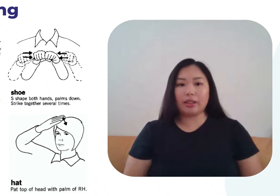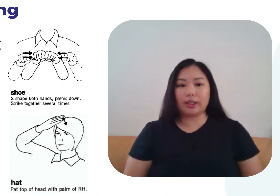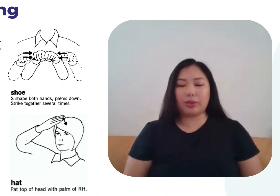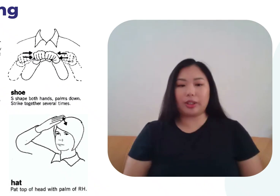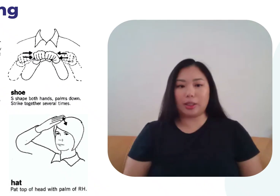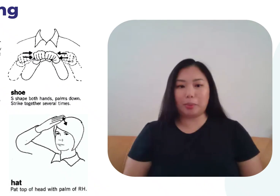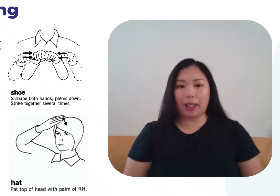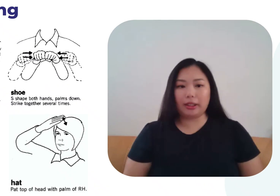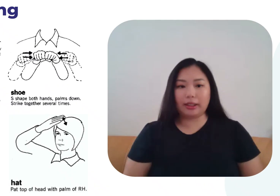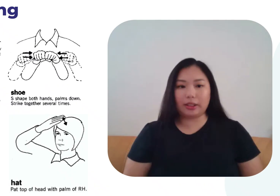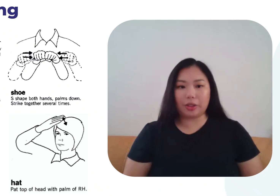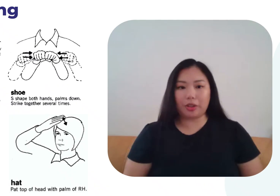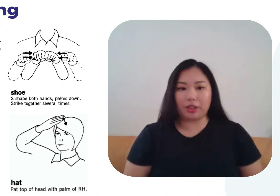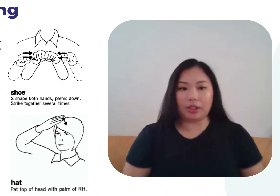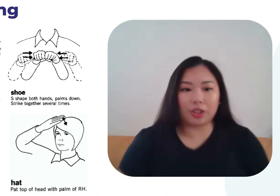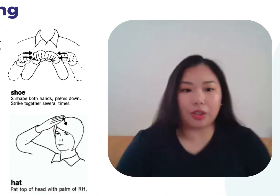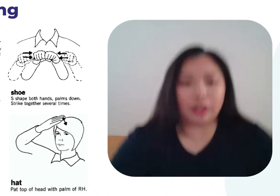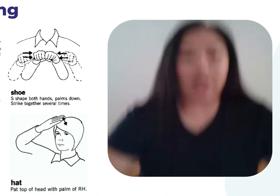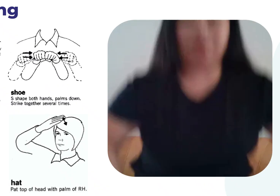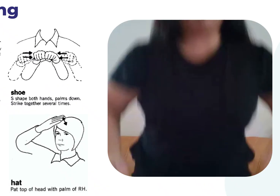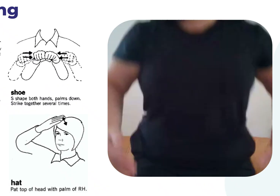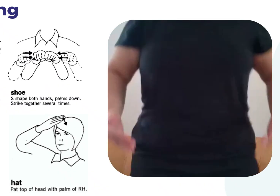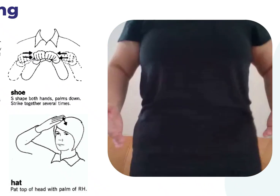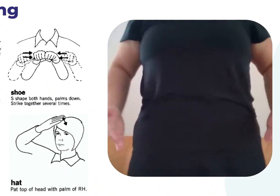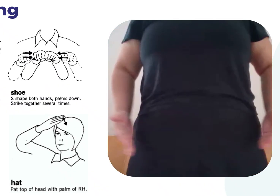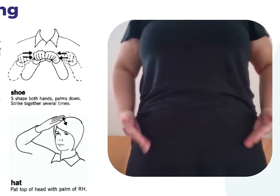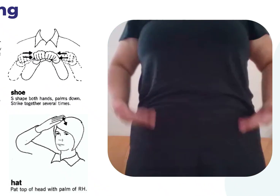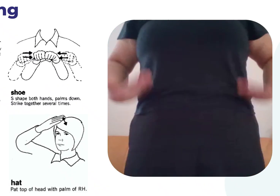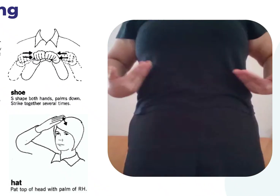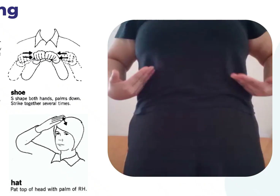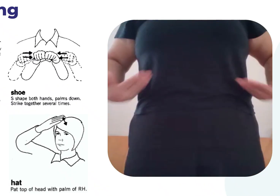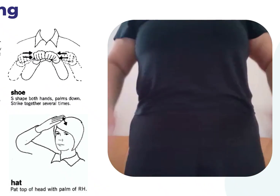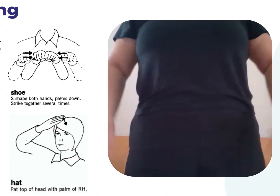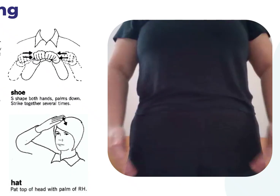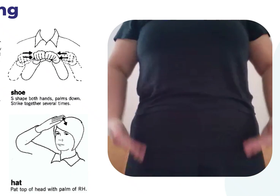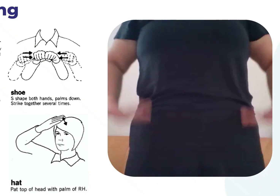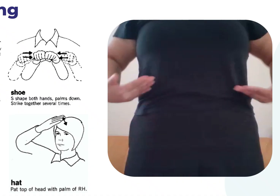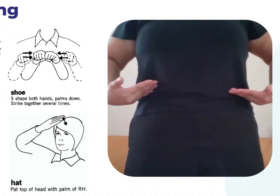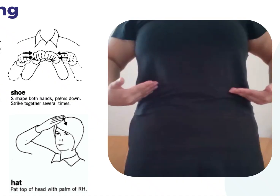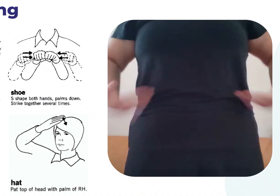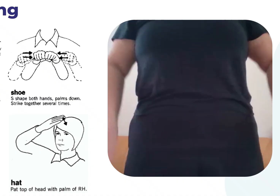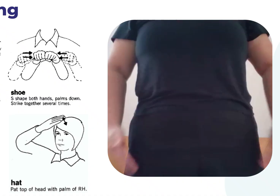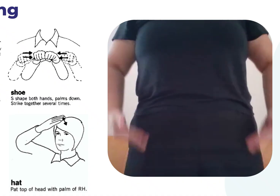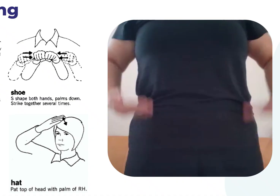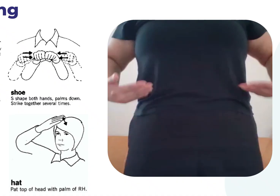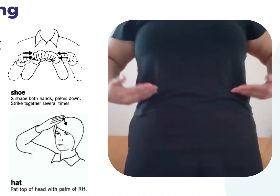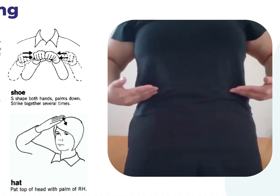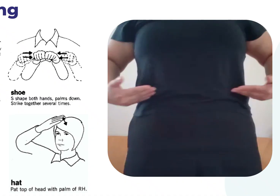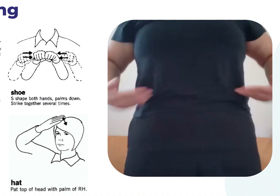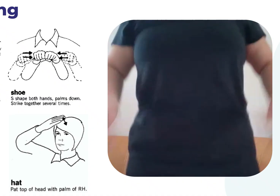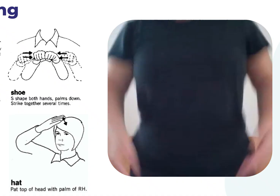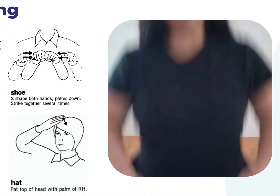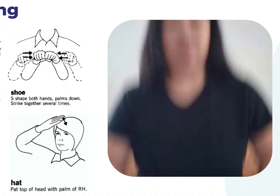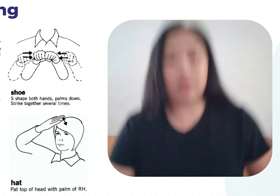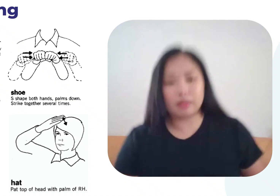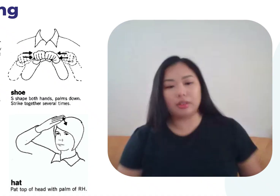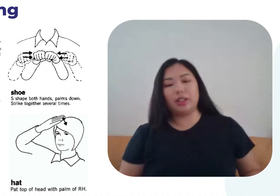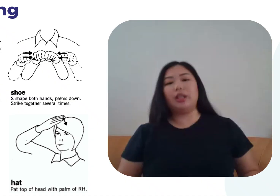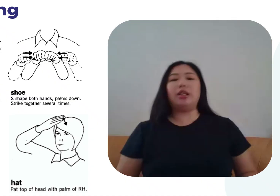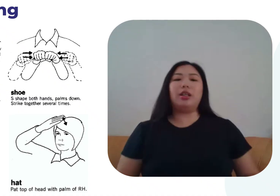The next word is pants, so you're going to stroke upwards at your hips, pants, pants.